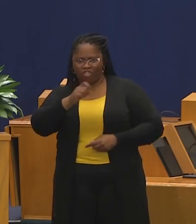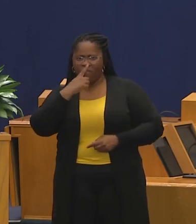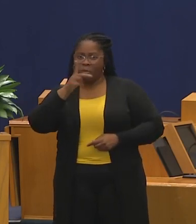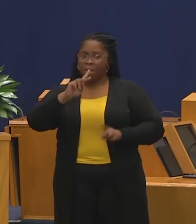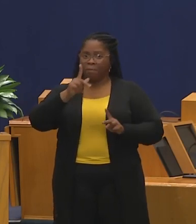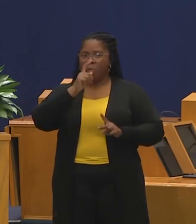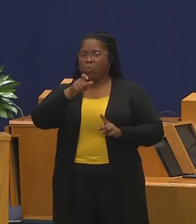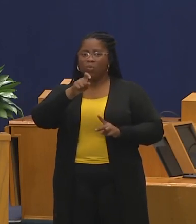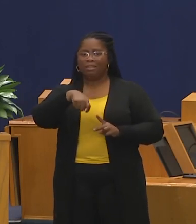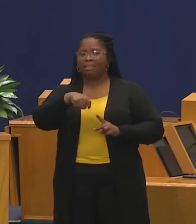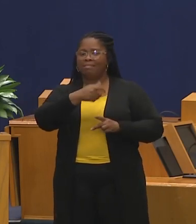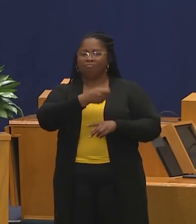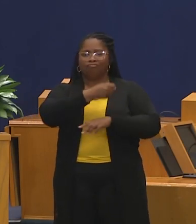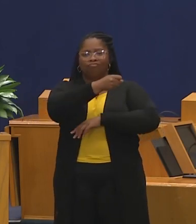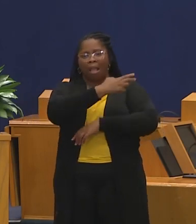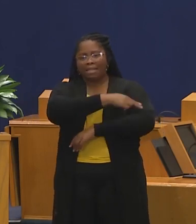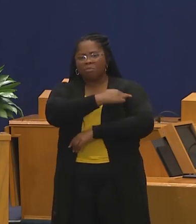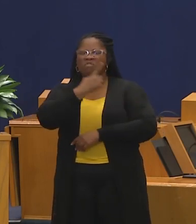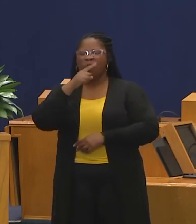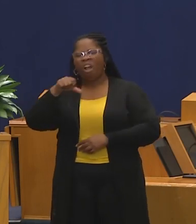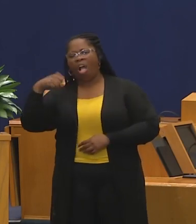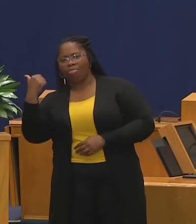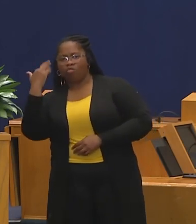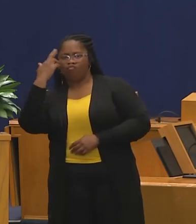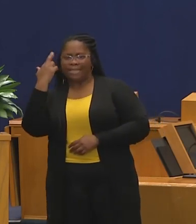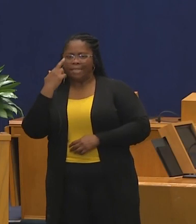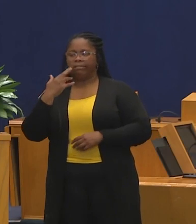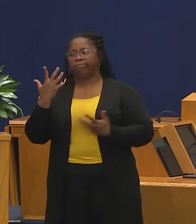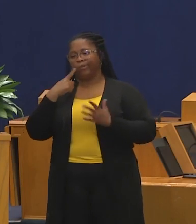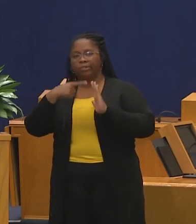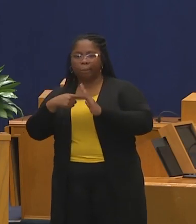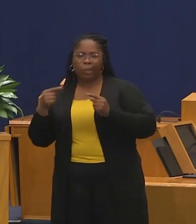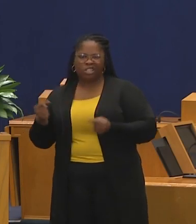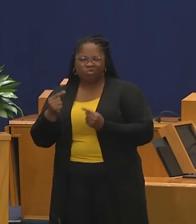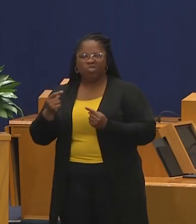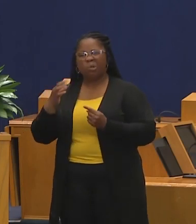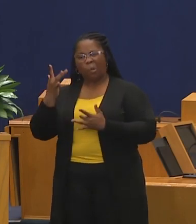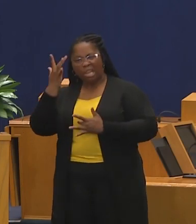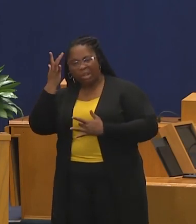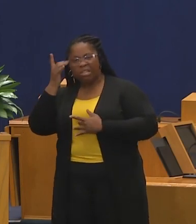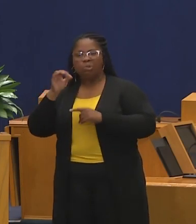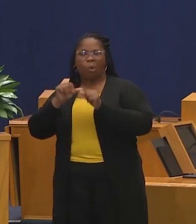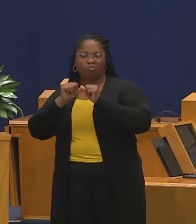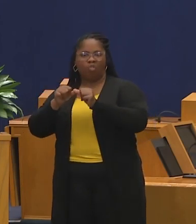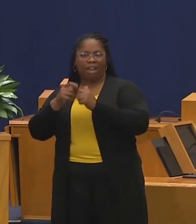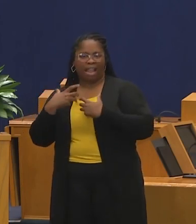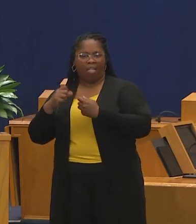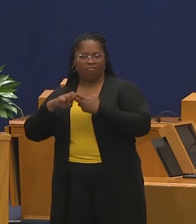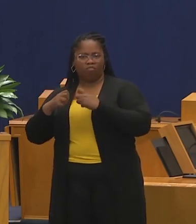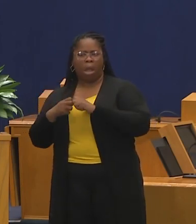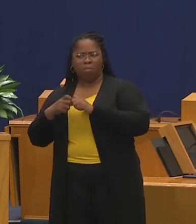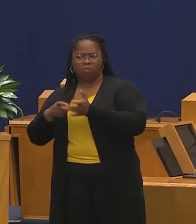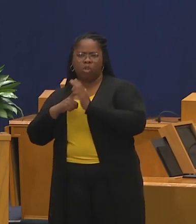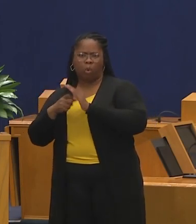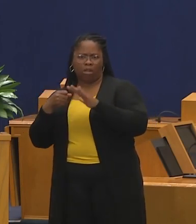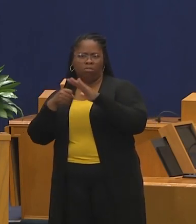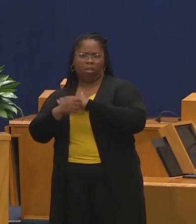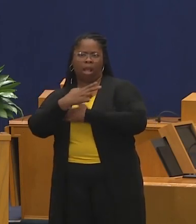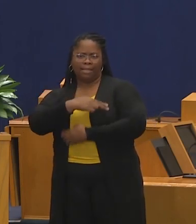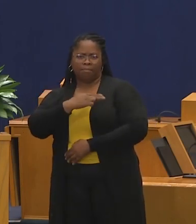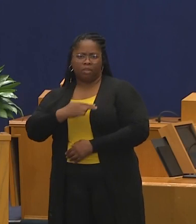who need hospitalization for other reasons, whether that's an injury or an illness or a chronic health condition that requires